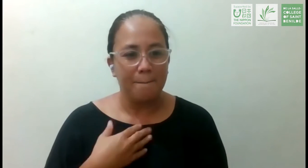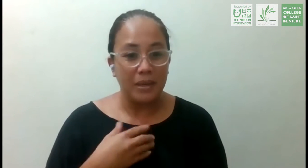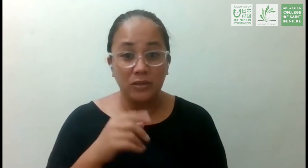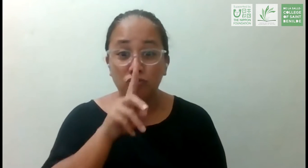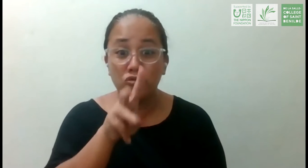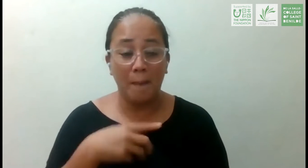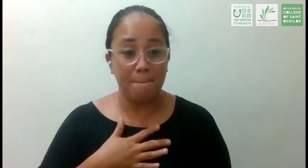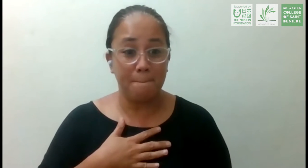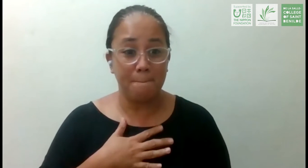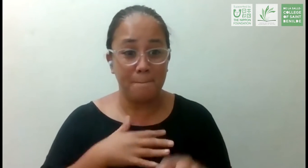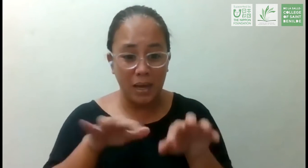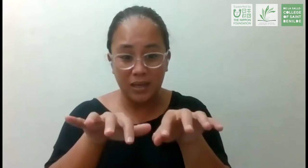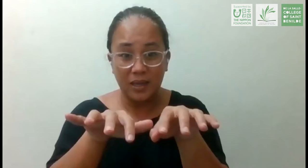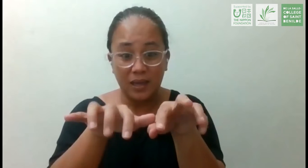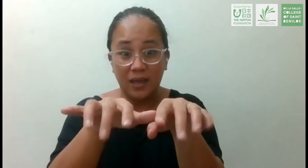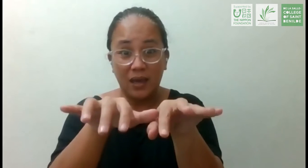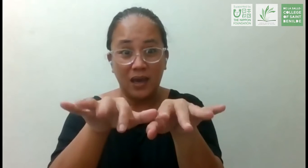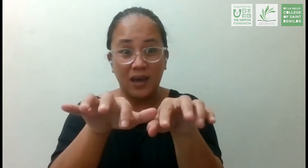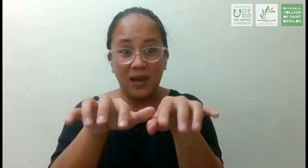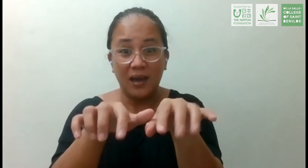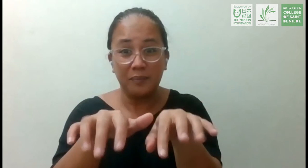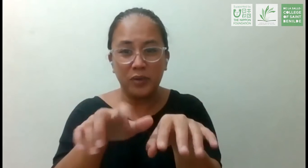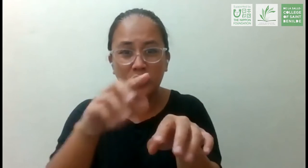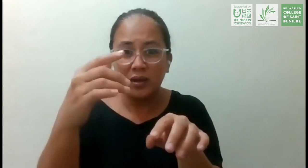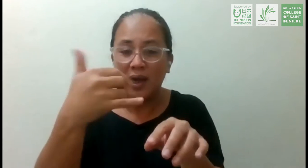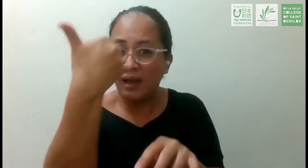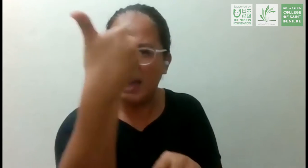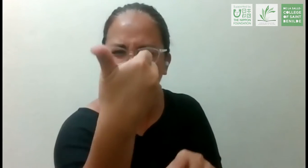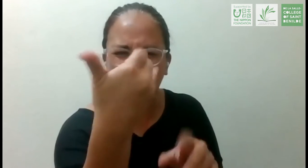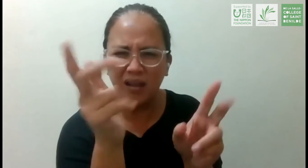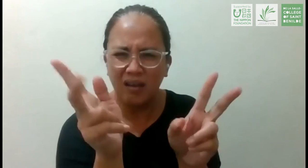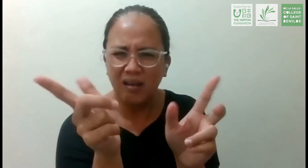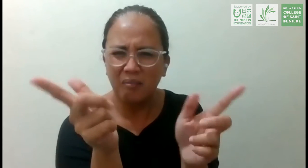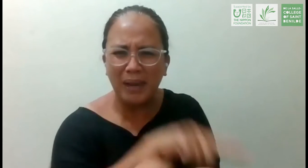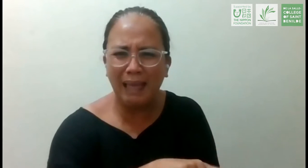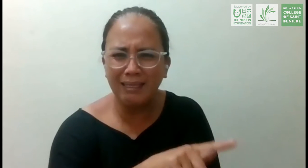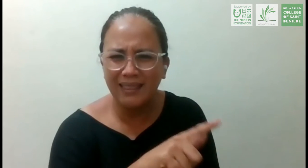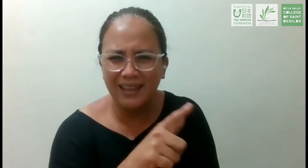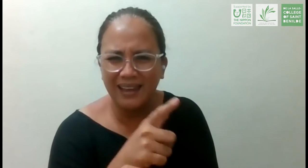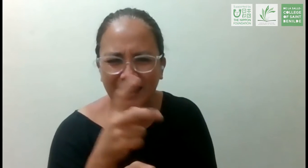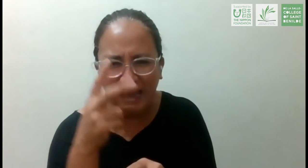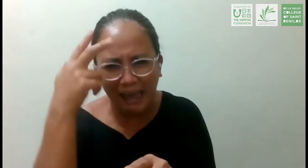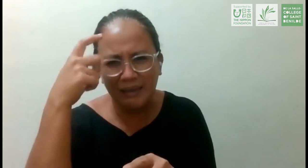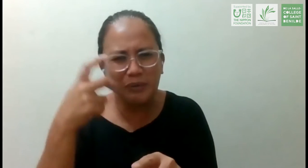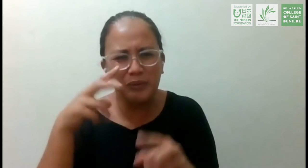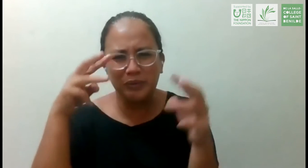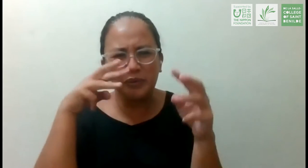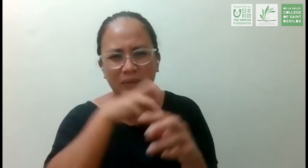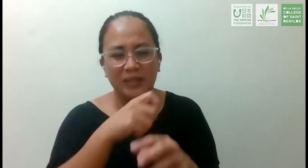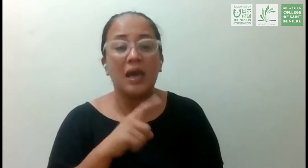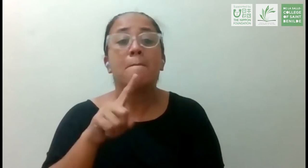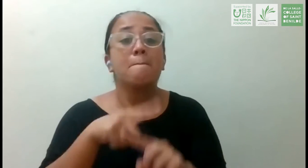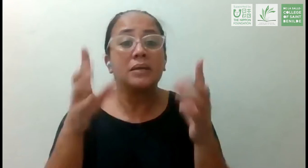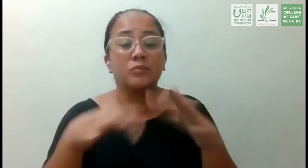computer is reversing my movement. And so now I'm getting confused. But anyway, it starts at the bigger end and goes